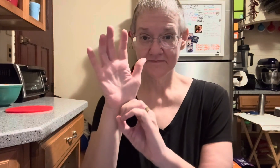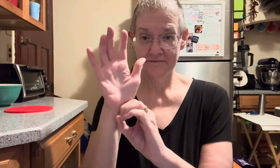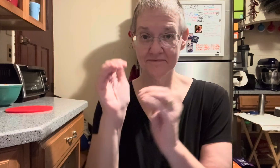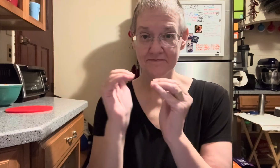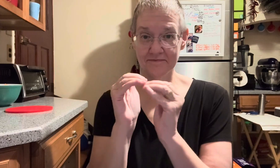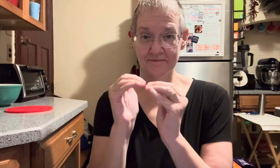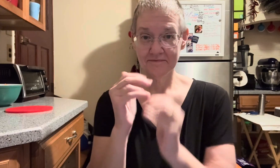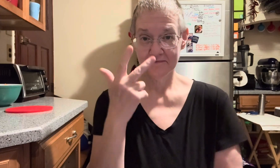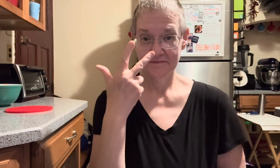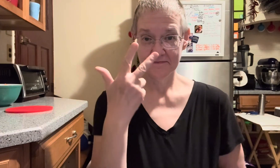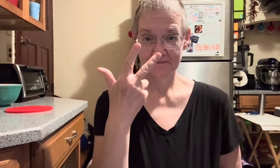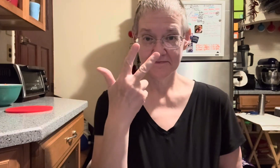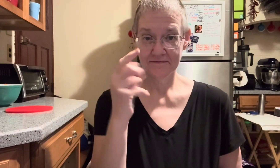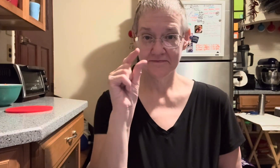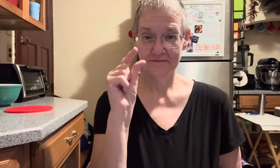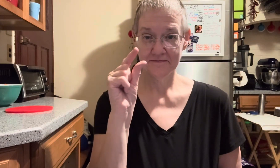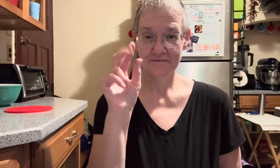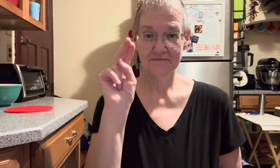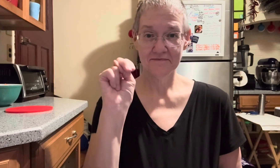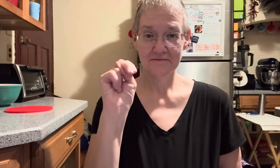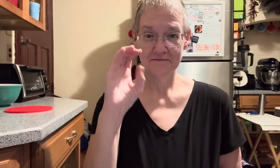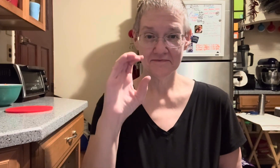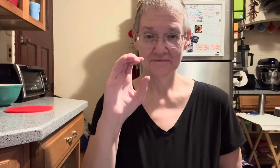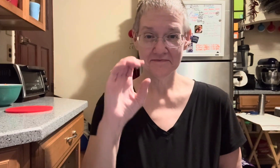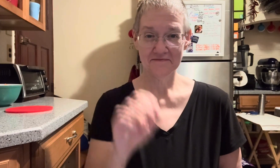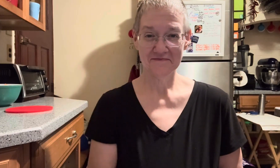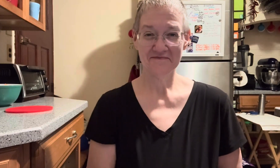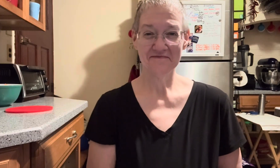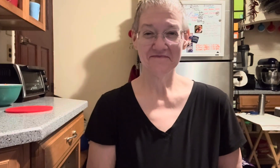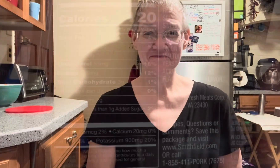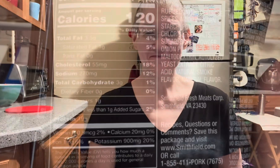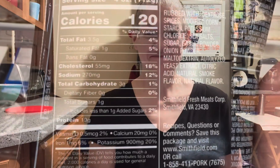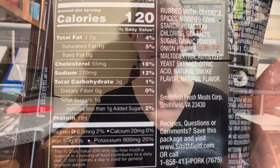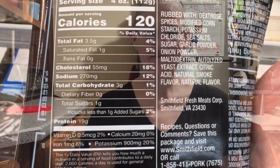0 is 3 grams of net carbs.